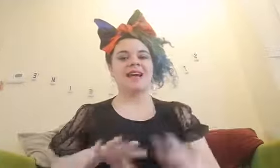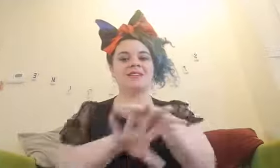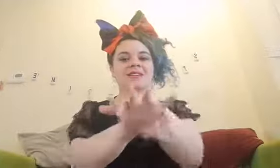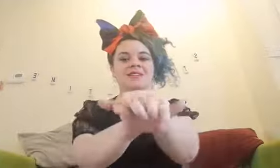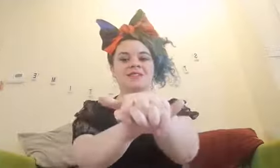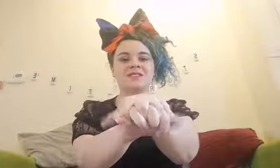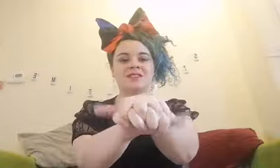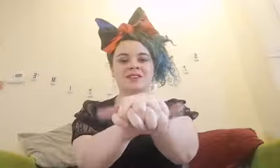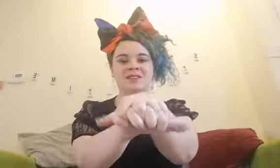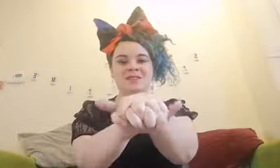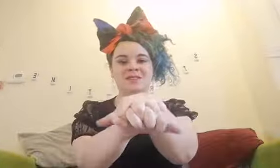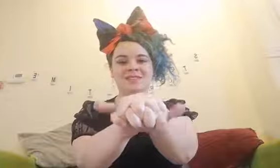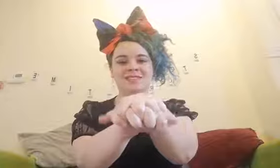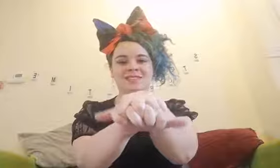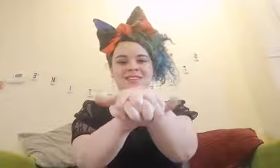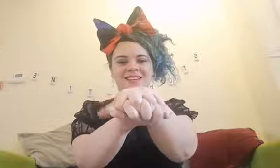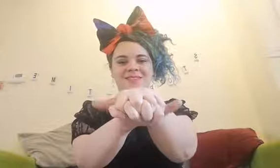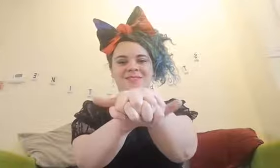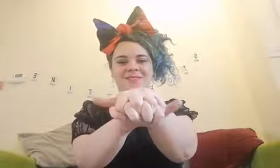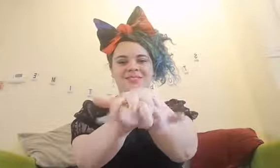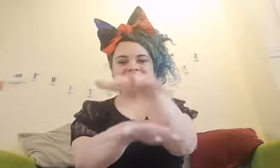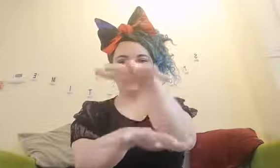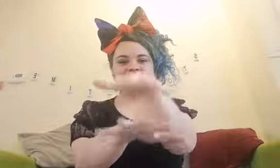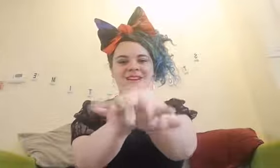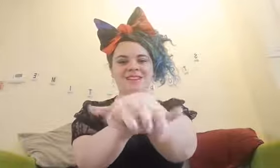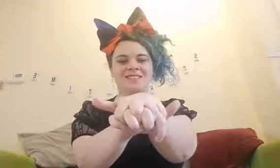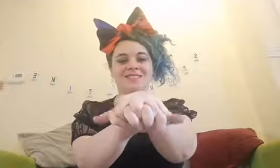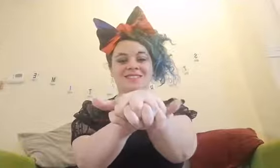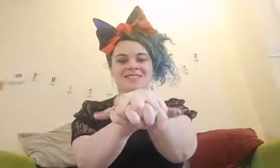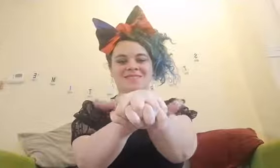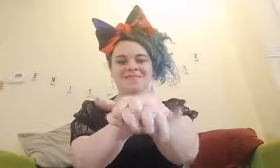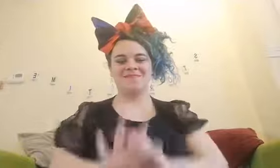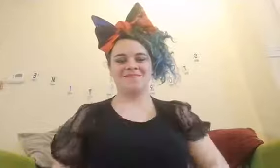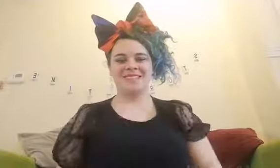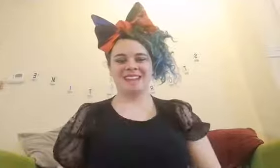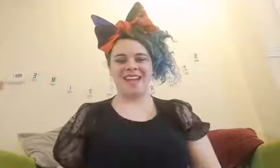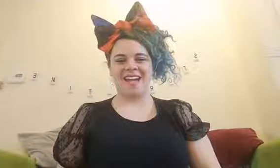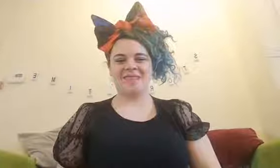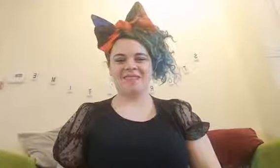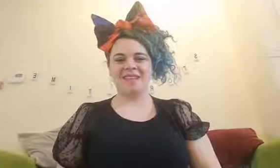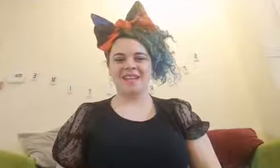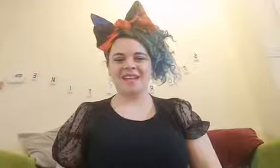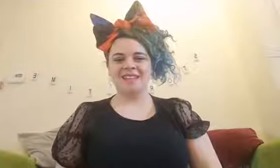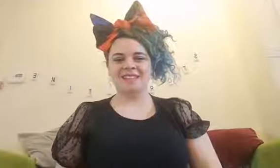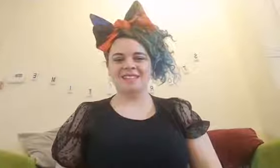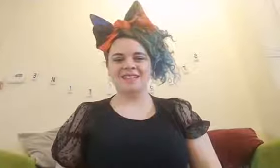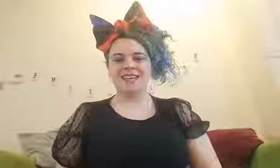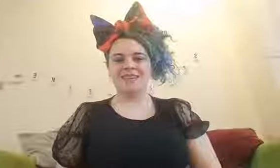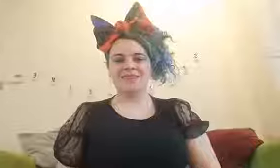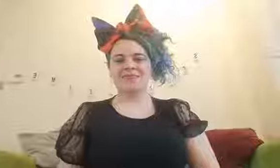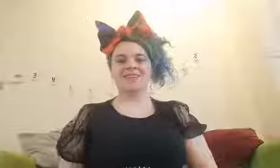and Turtle. Turtle. So that's two hands. Turtle. Okay. So.